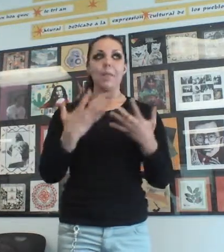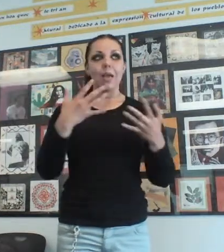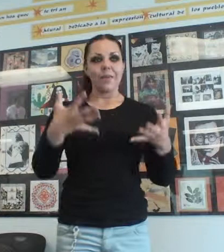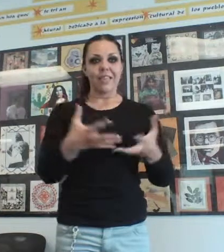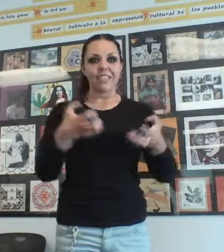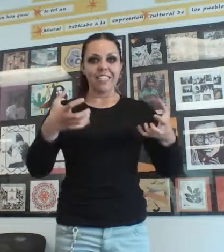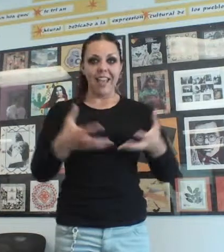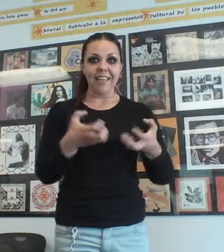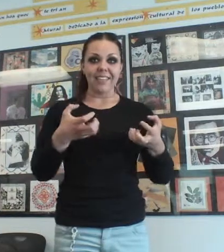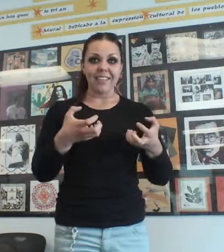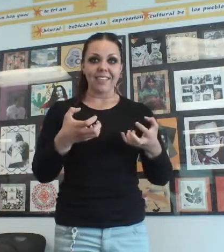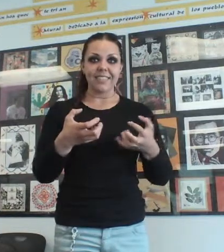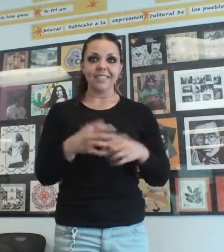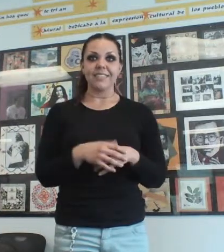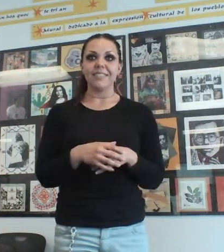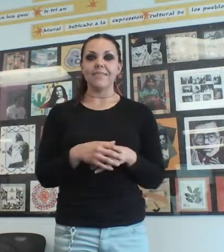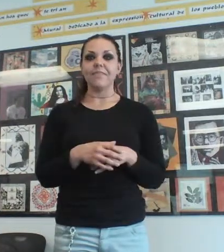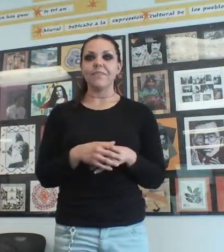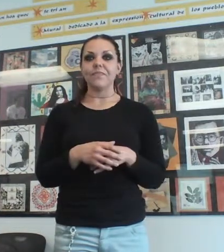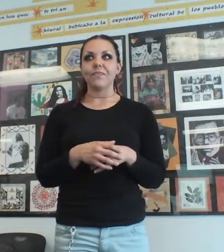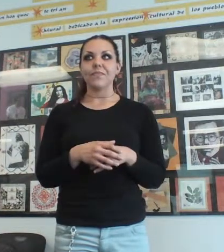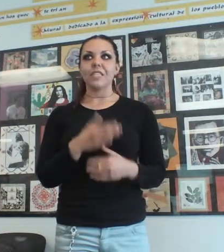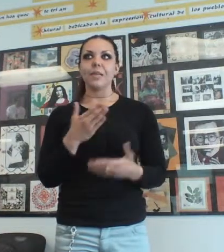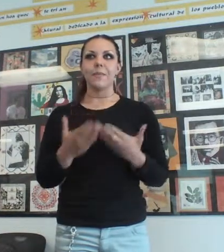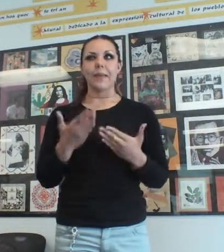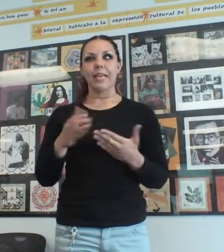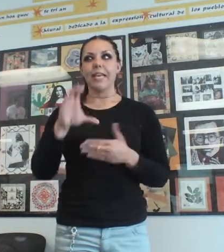cucumber and cherry tomatoes to go with it.